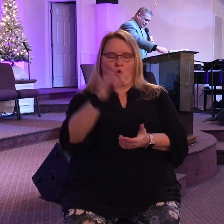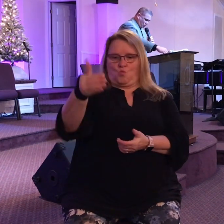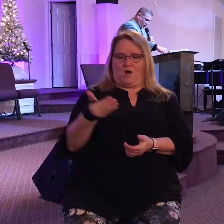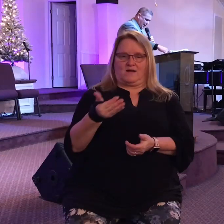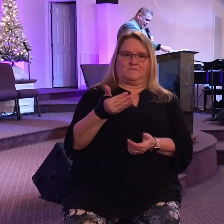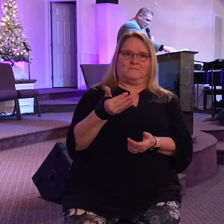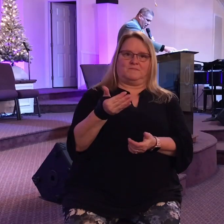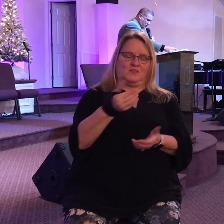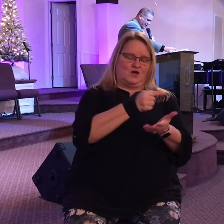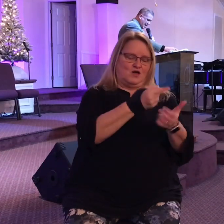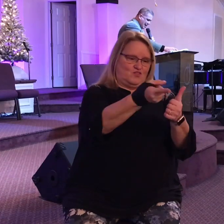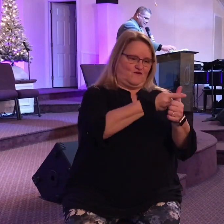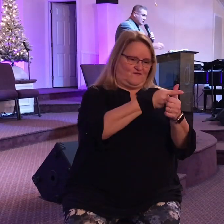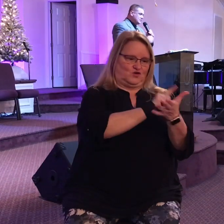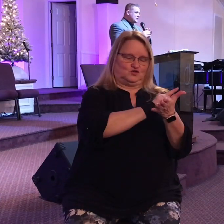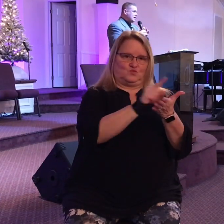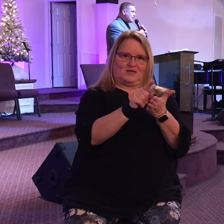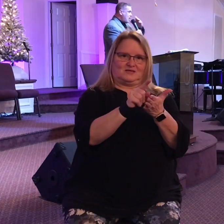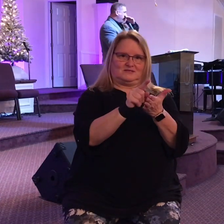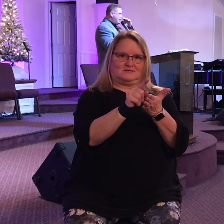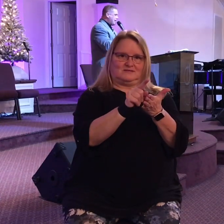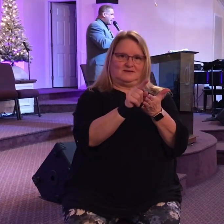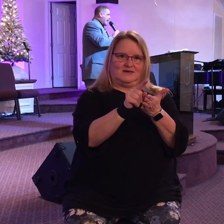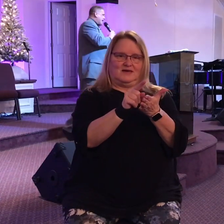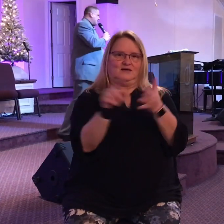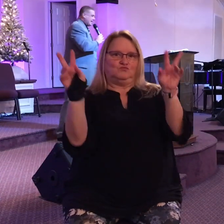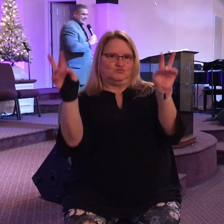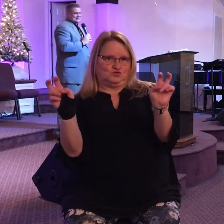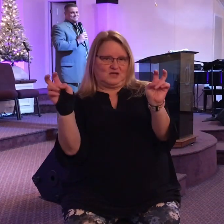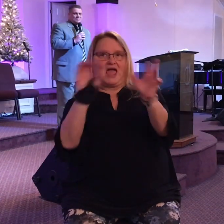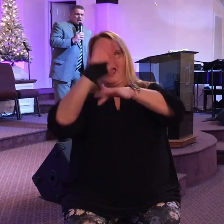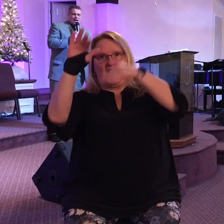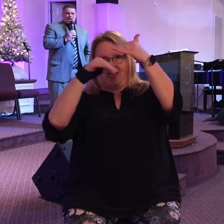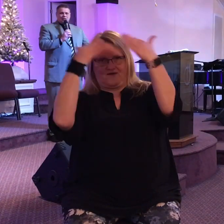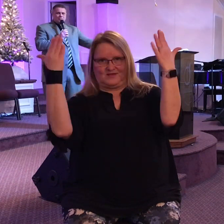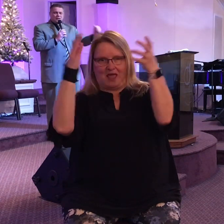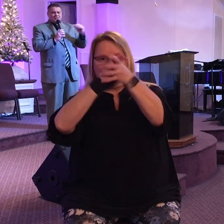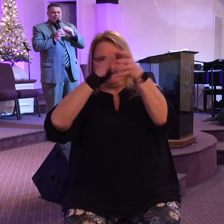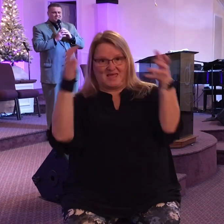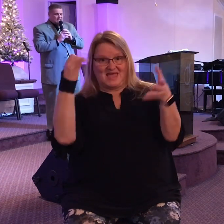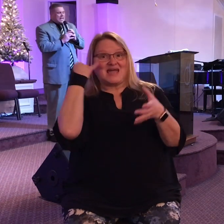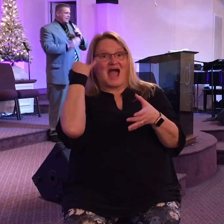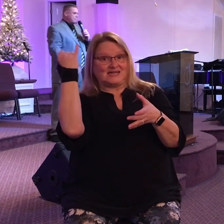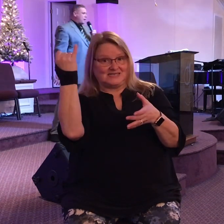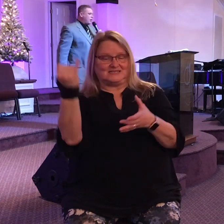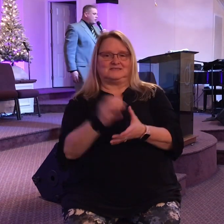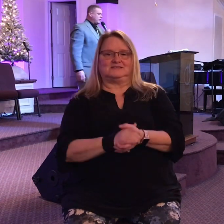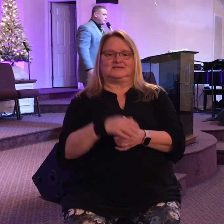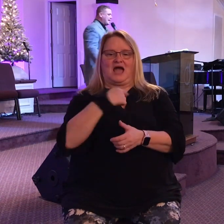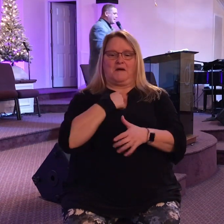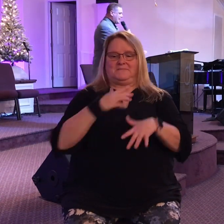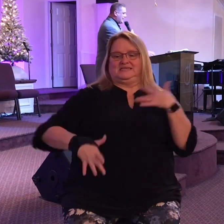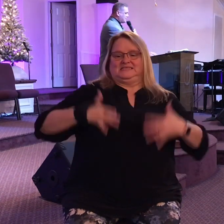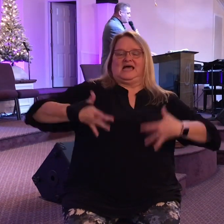of what I am calling Heaven's Big Idea. I am excited about what